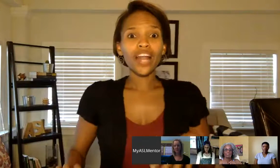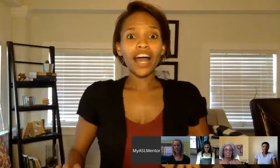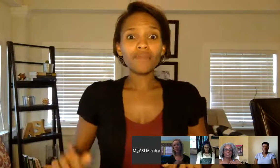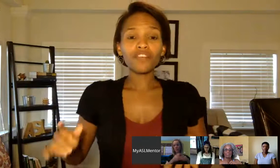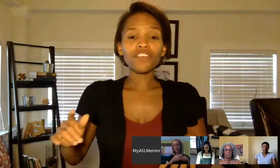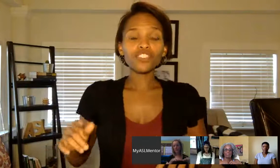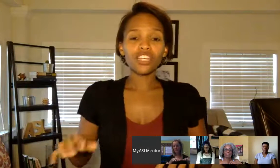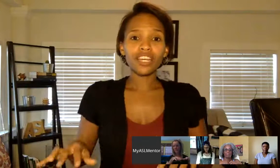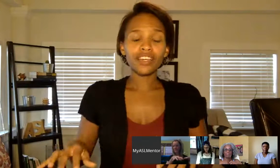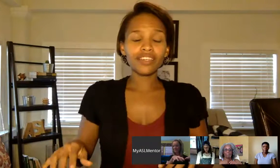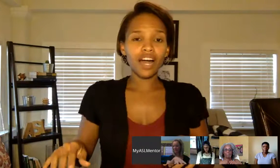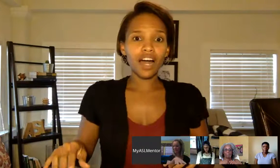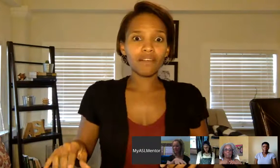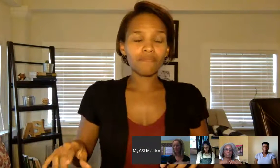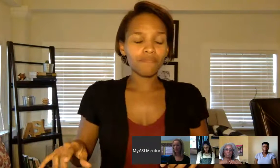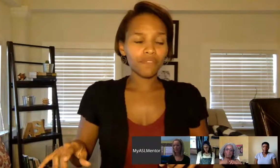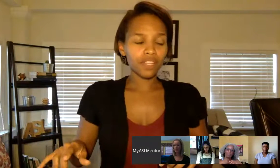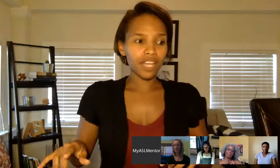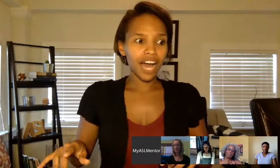So when I'm envisioning